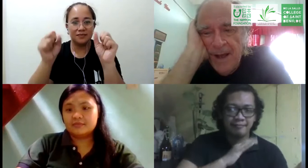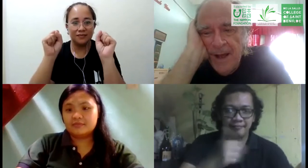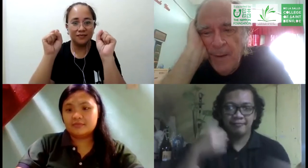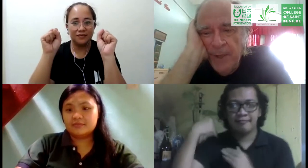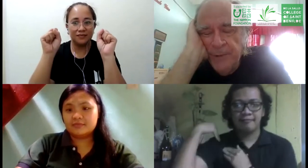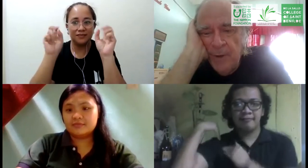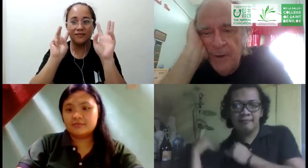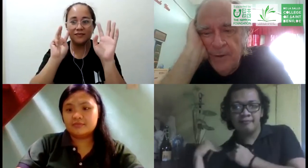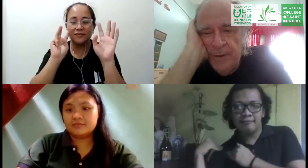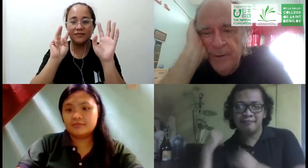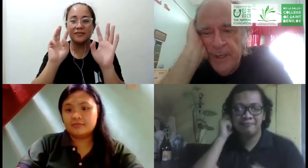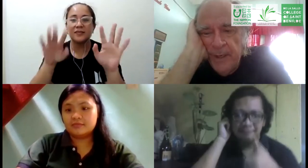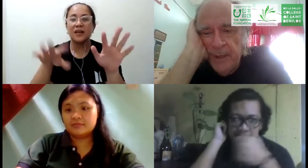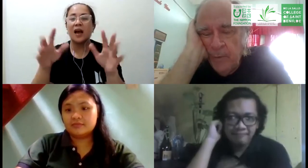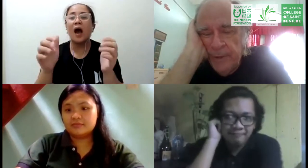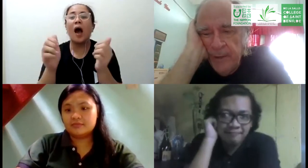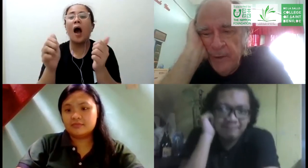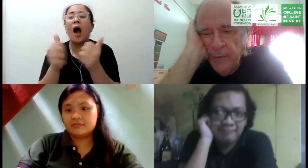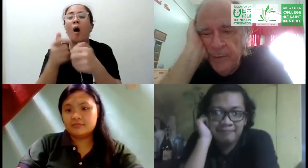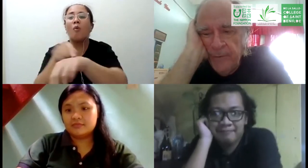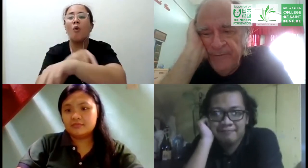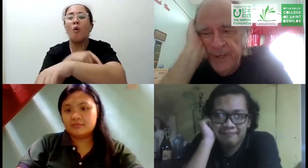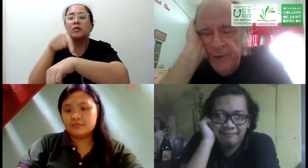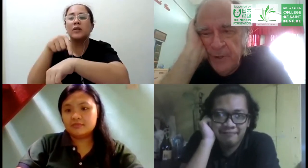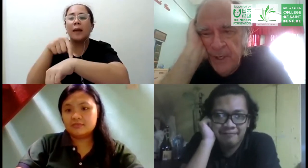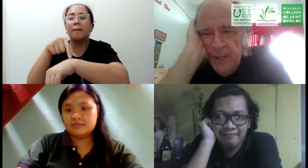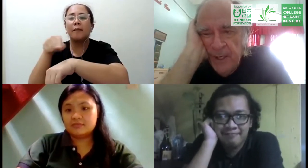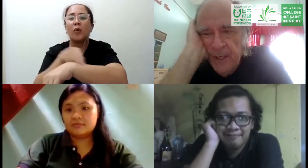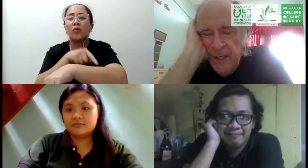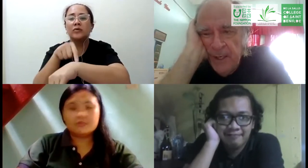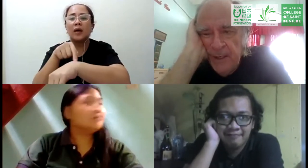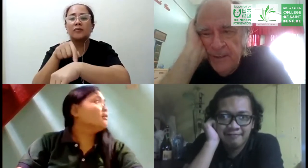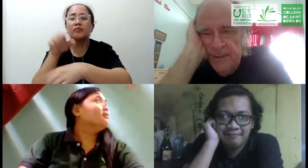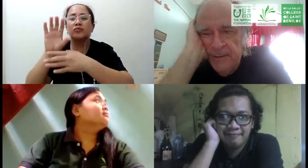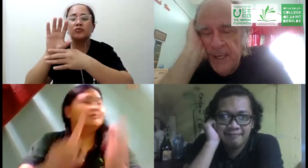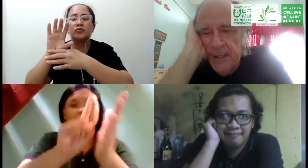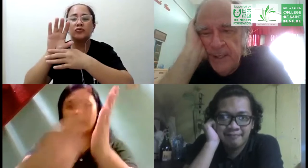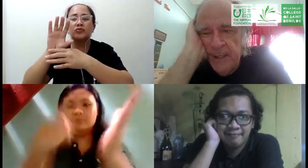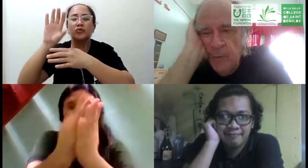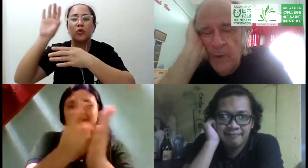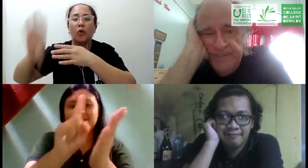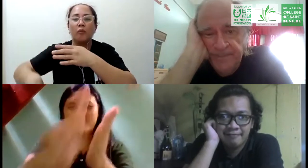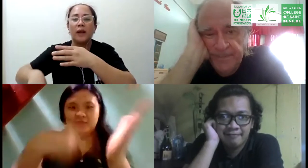how much longer do you think it will take you to finish 9, 10, and 1?